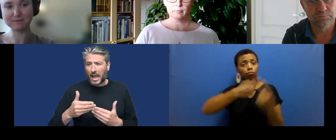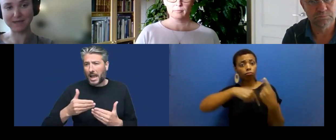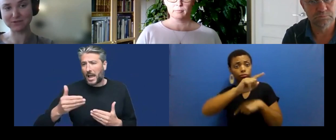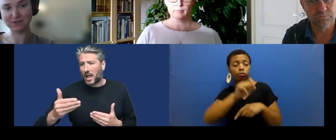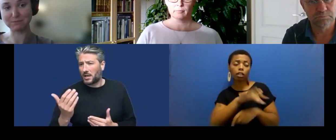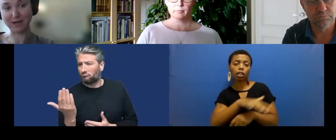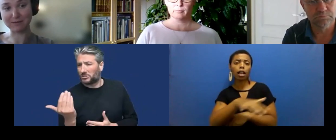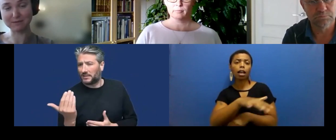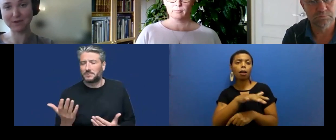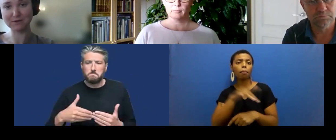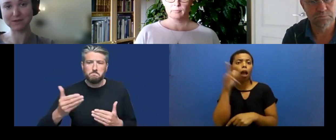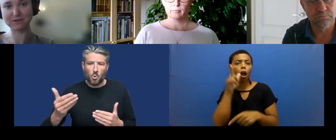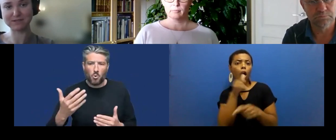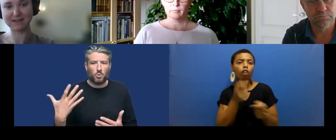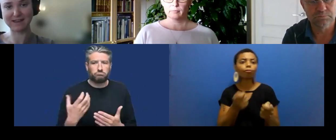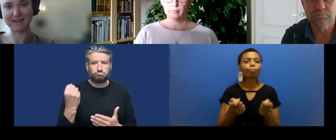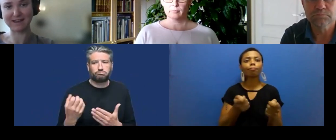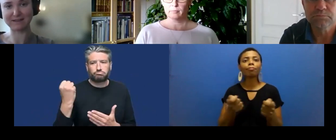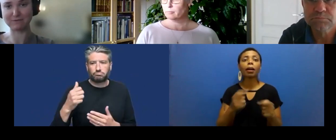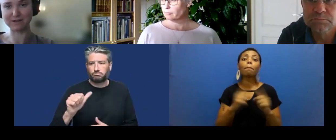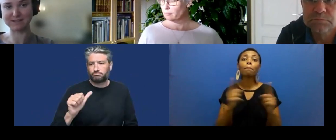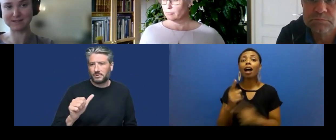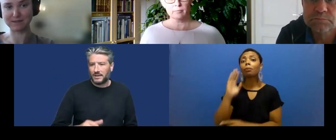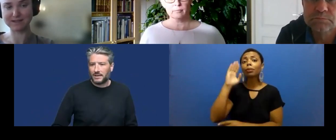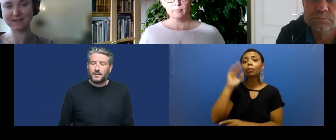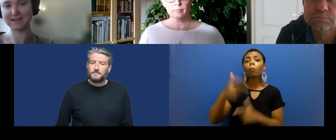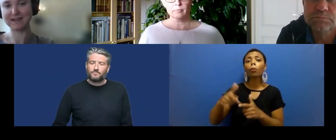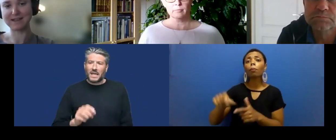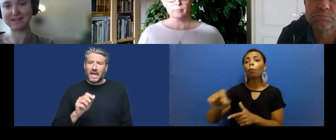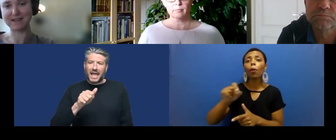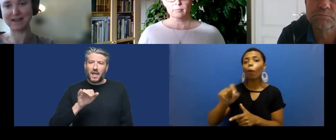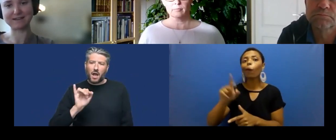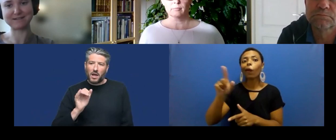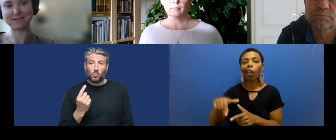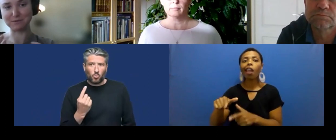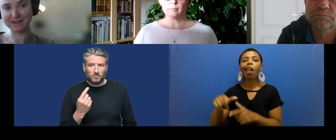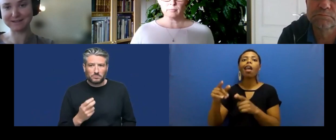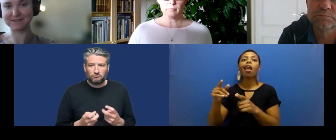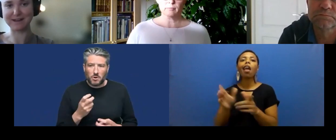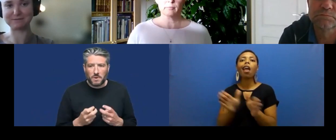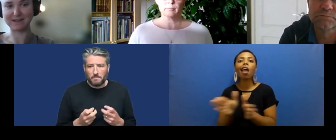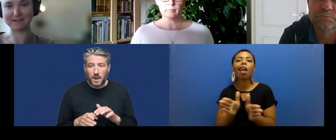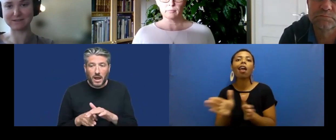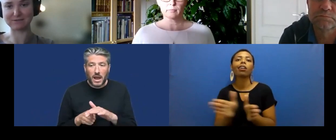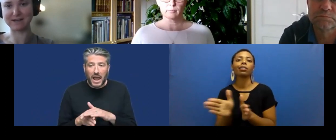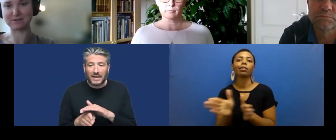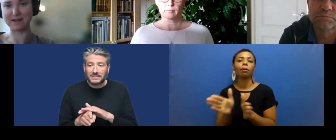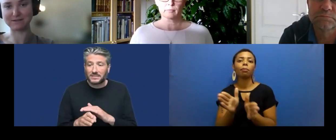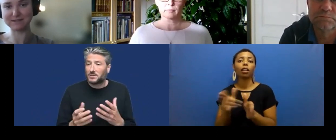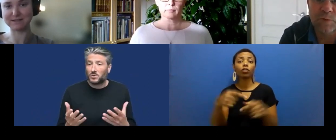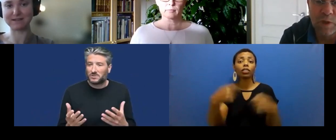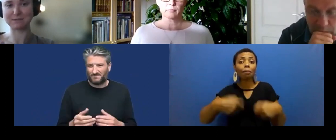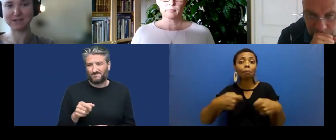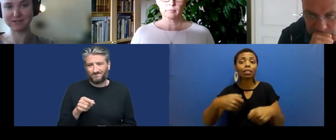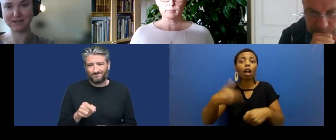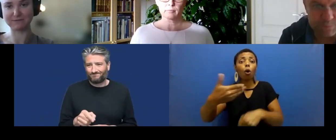One major problem, though, with using AI for accessibility is that you need a lot of data to train your